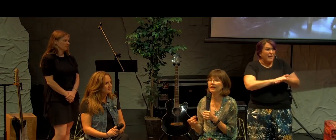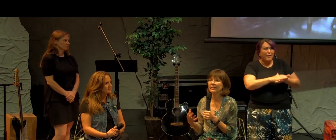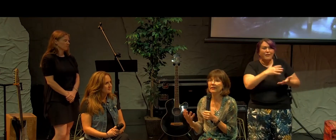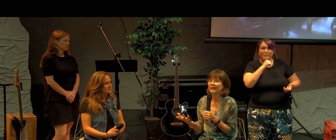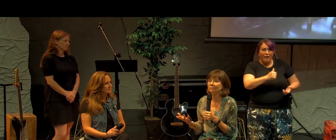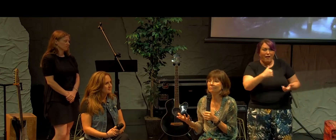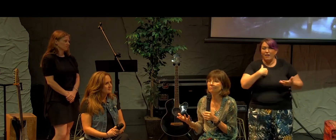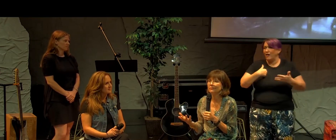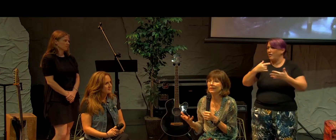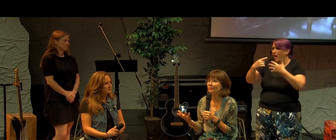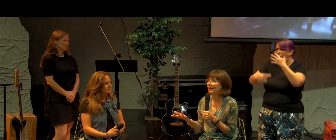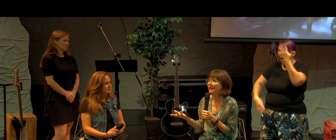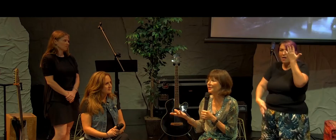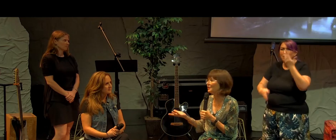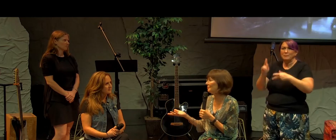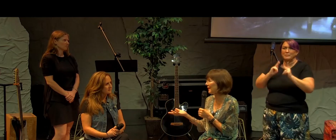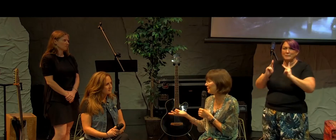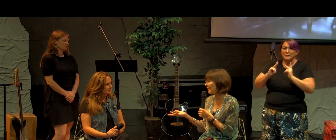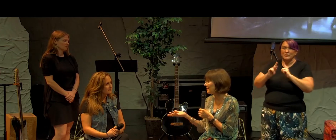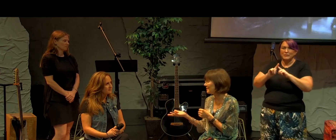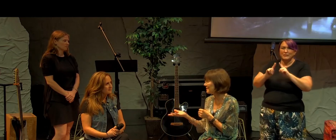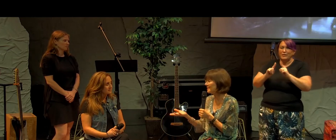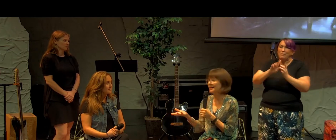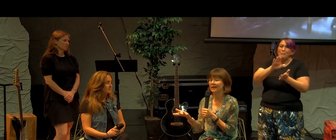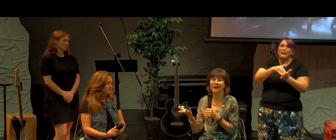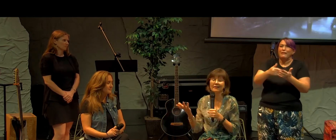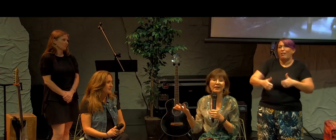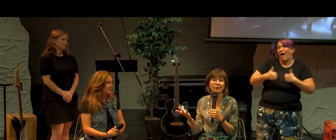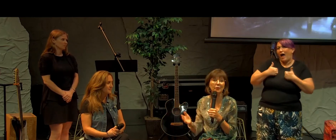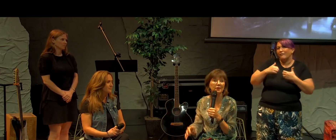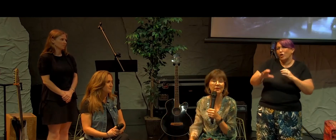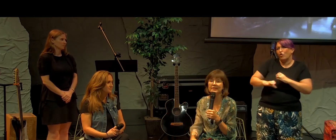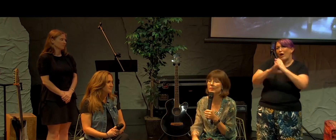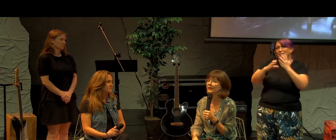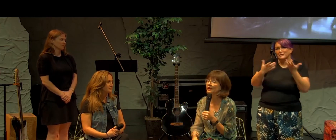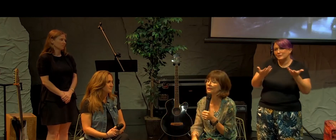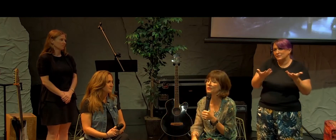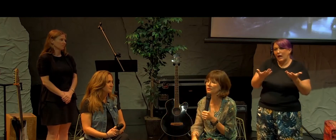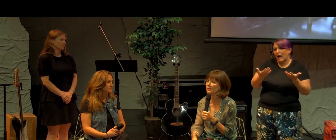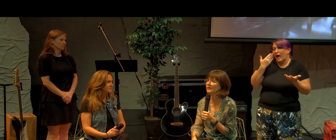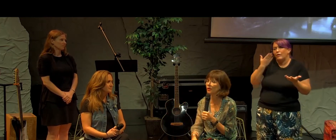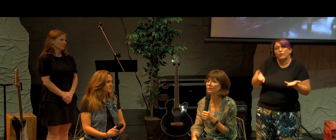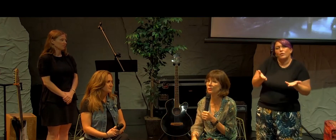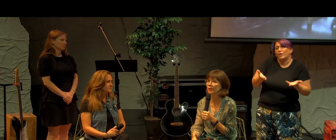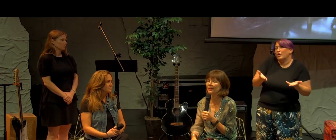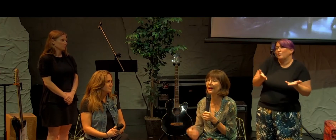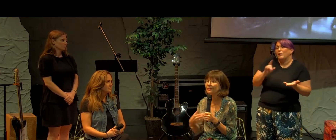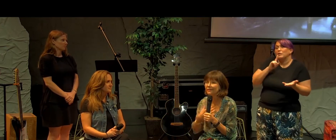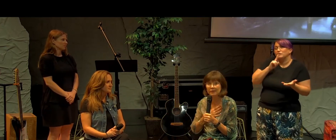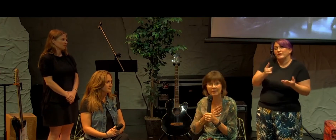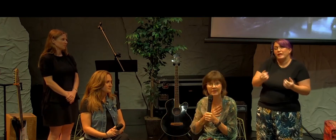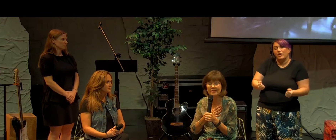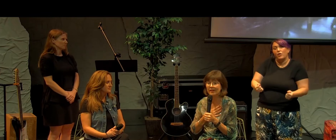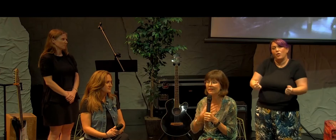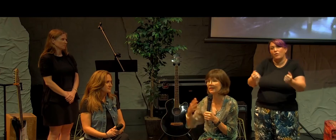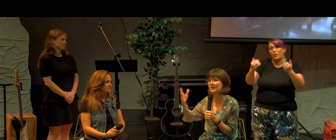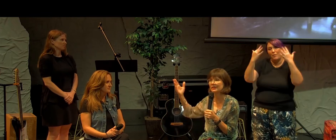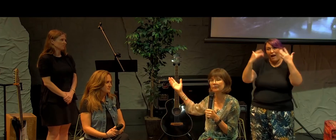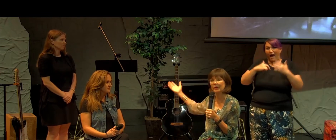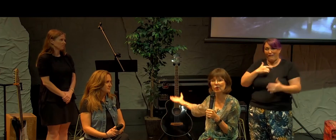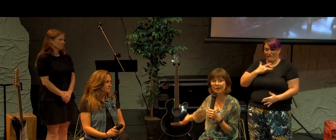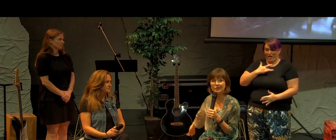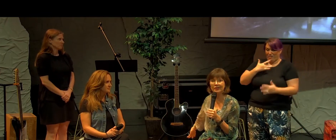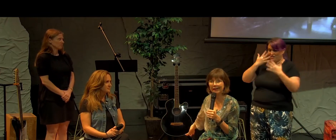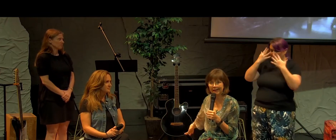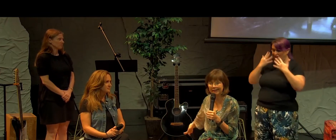thought, I don't know, midlife crisis. I don't know what you want to say, but it was really overwhelming. And I felt really sad because I just left